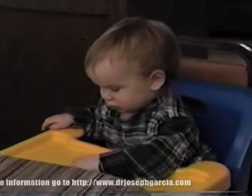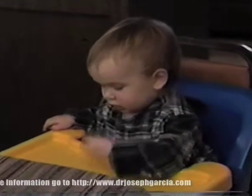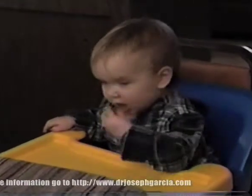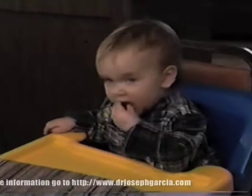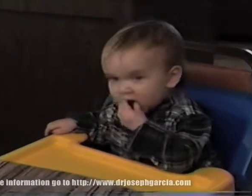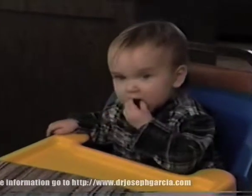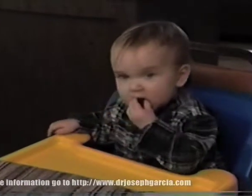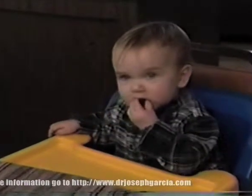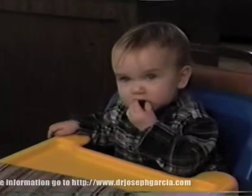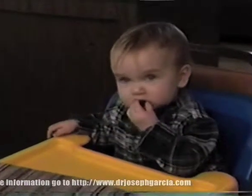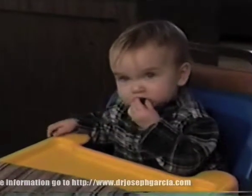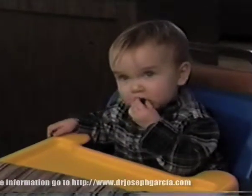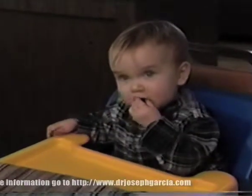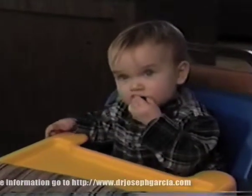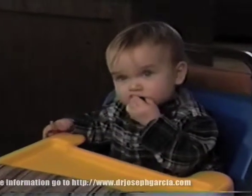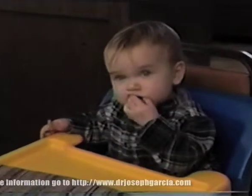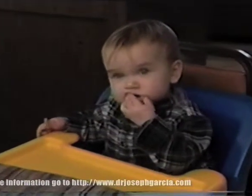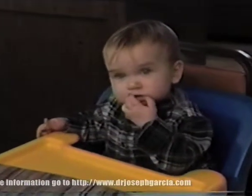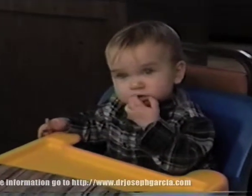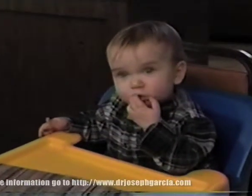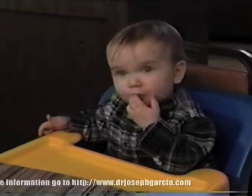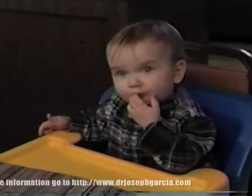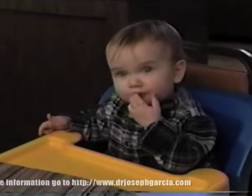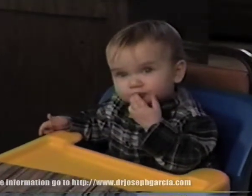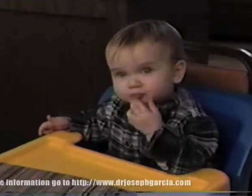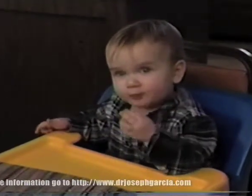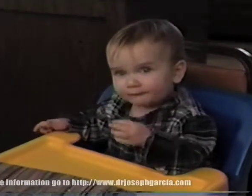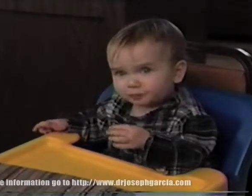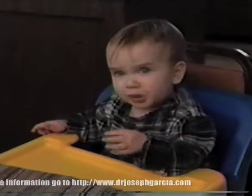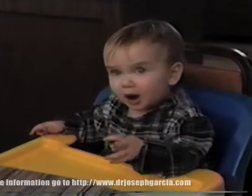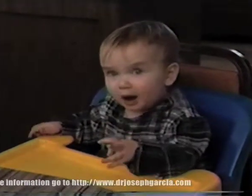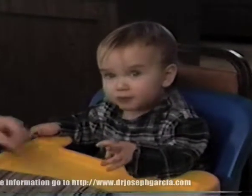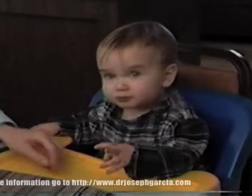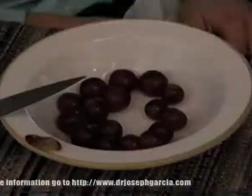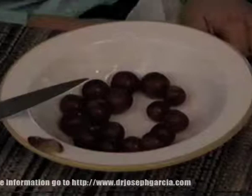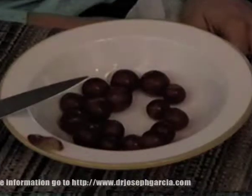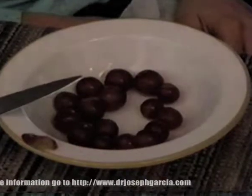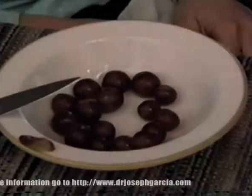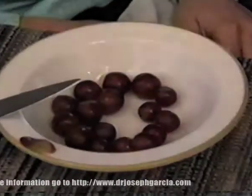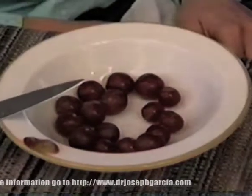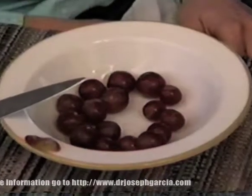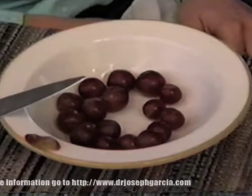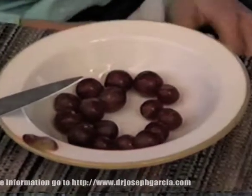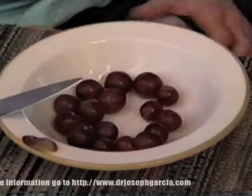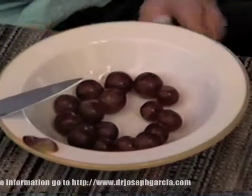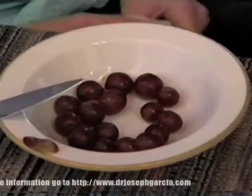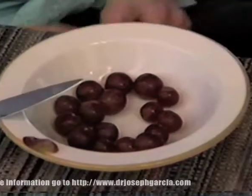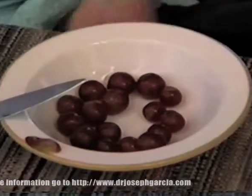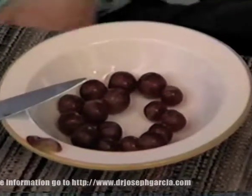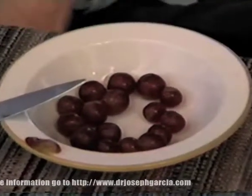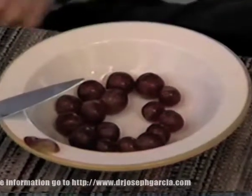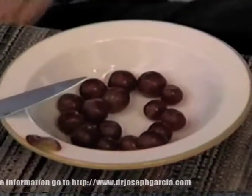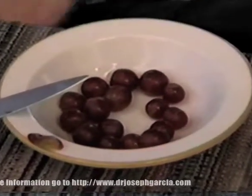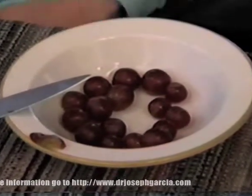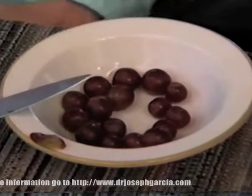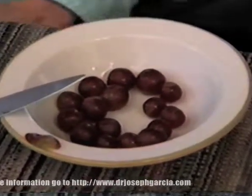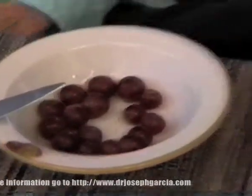Meet Ava Myers, just 14 months old. She can't speak yet. But here she is, asking for